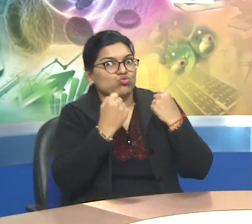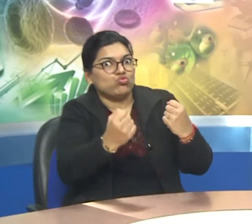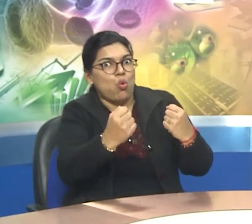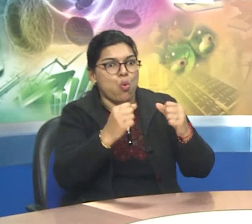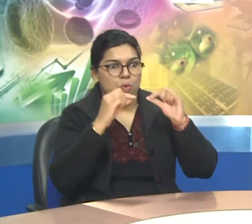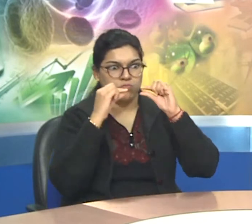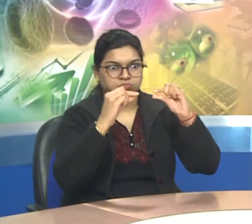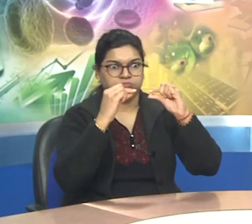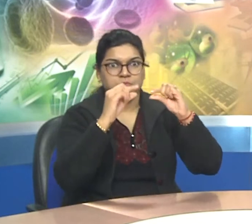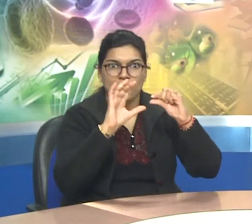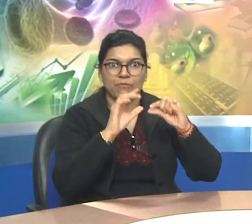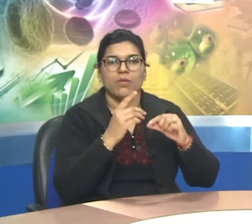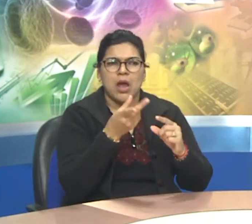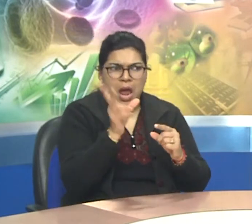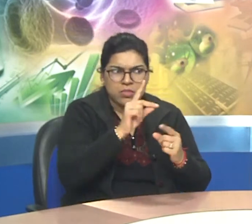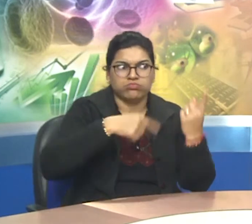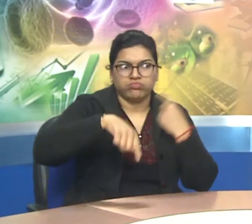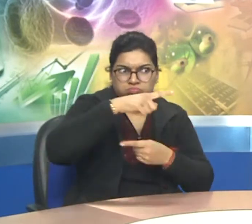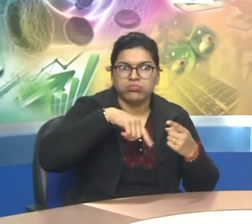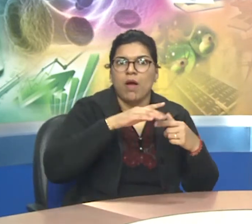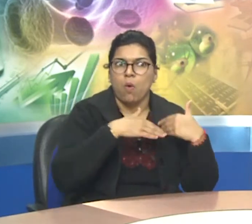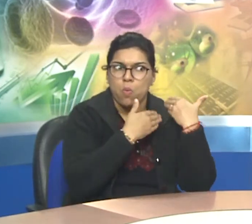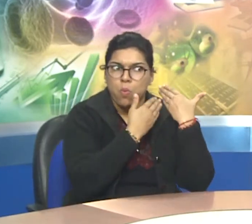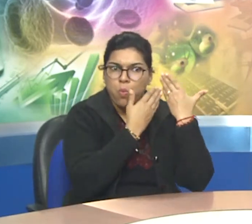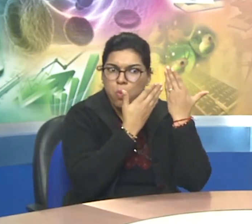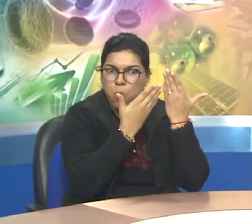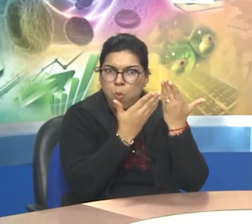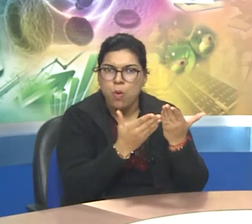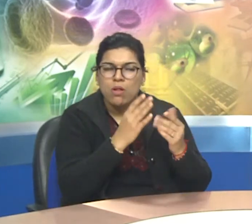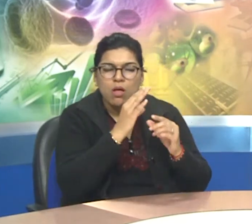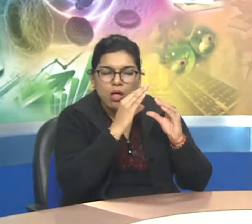a kind of, you can say, the benefit of recycling.